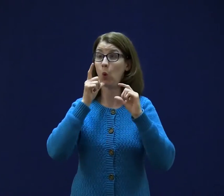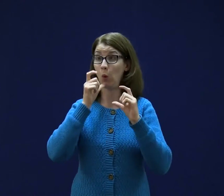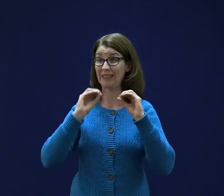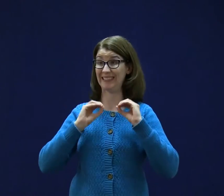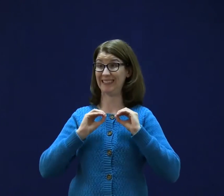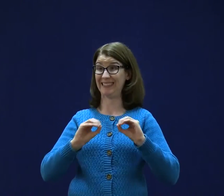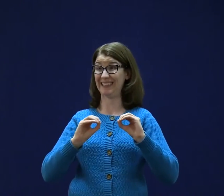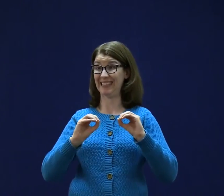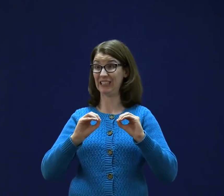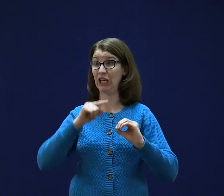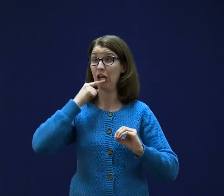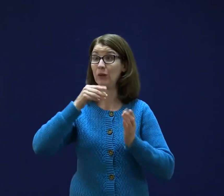language interpreter.